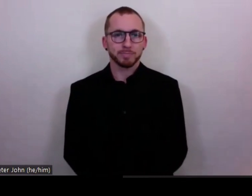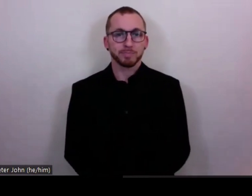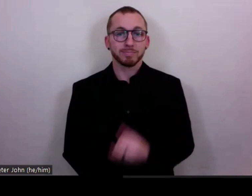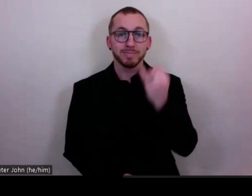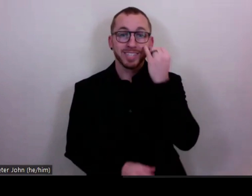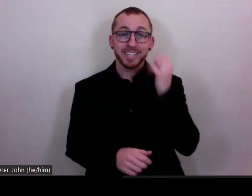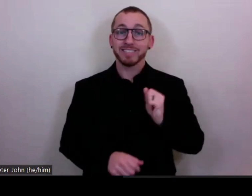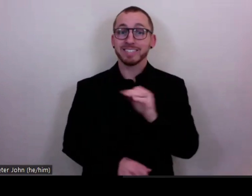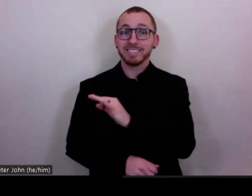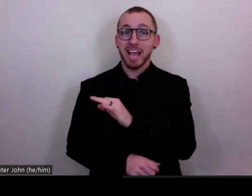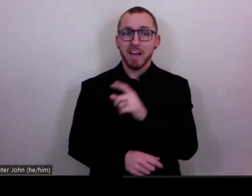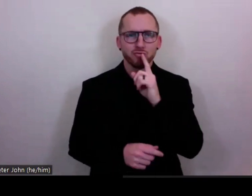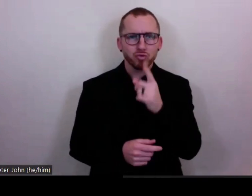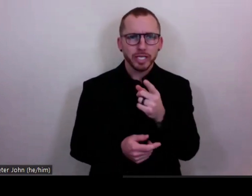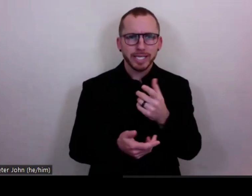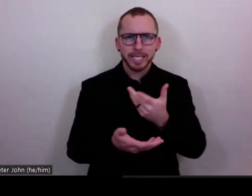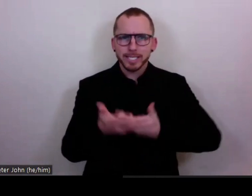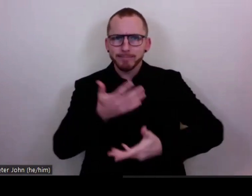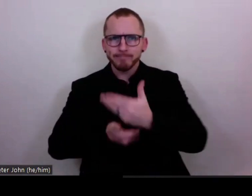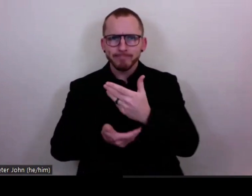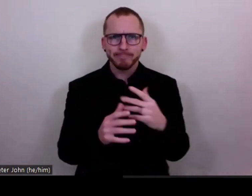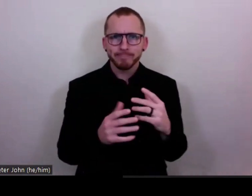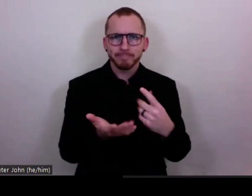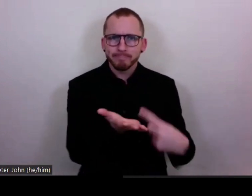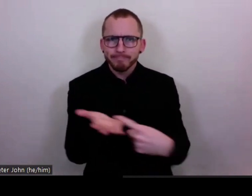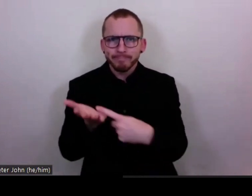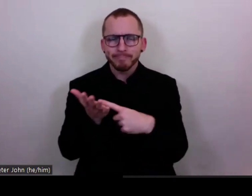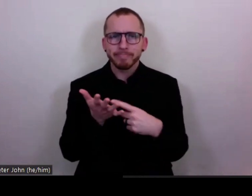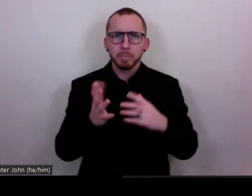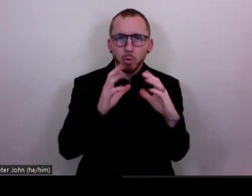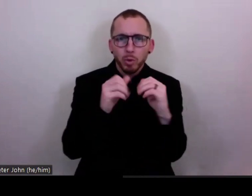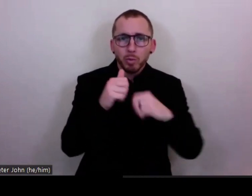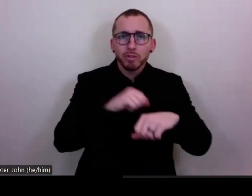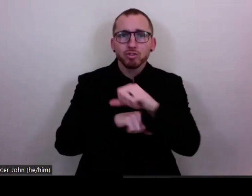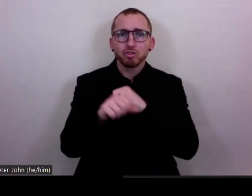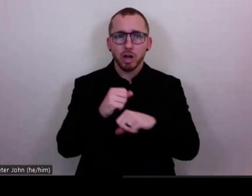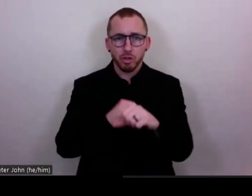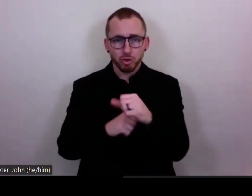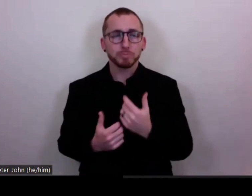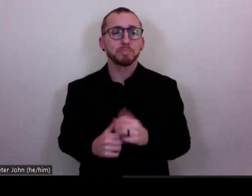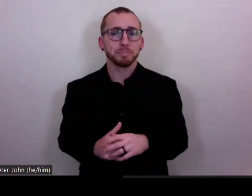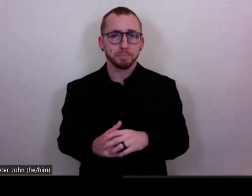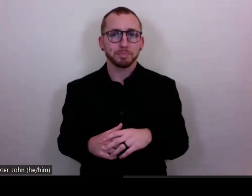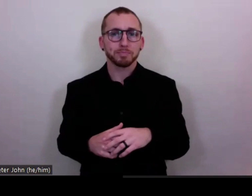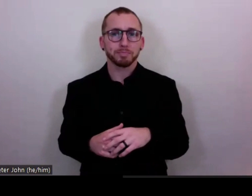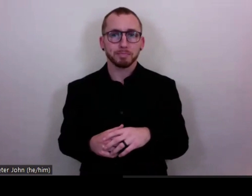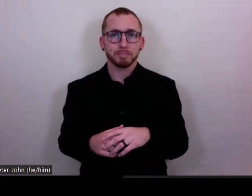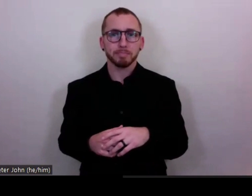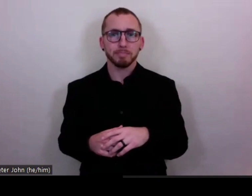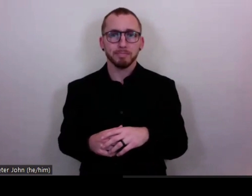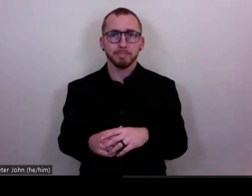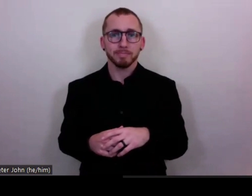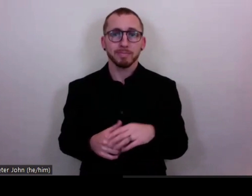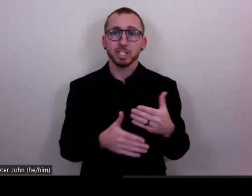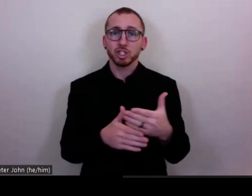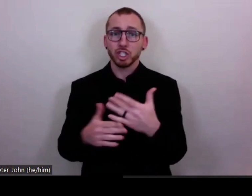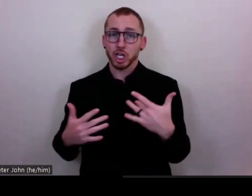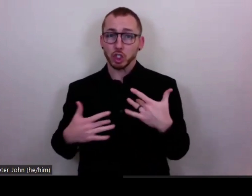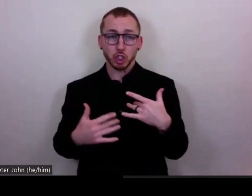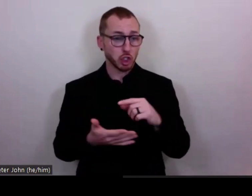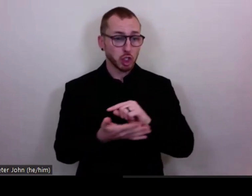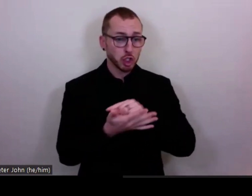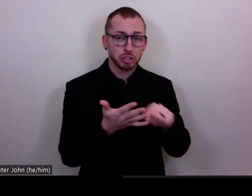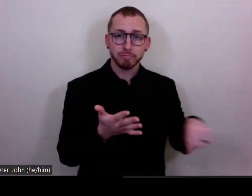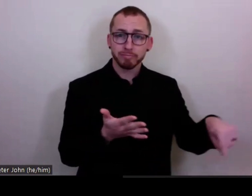for themselves and the residents, communicated adequately to all concerned, that would be